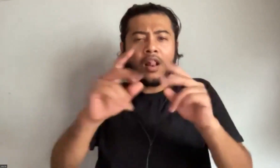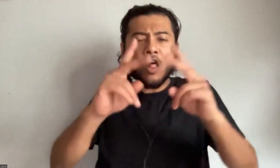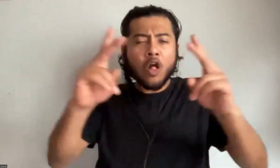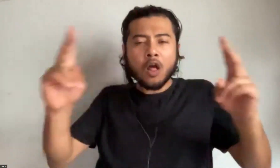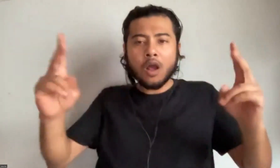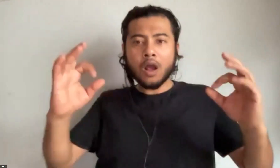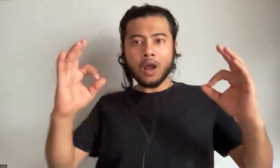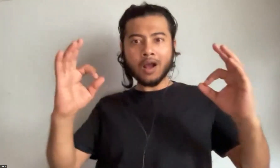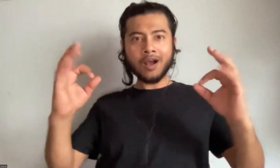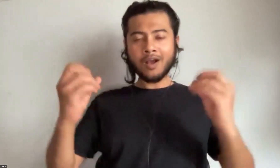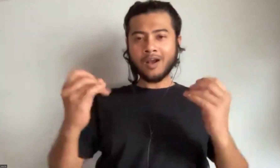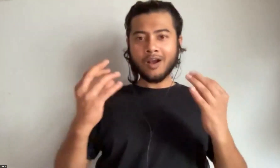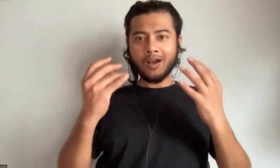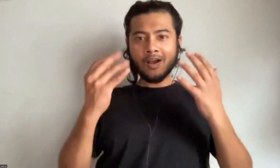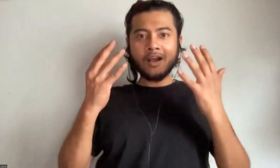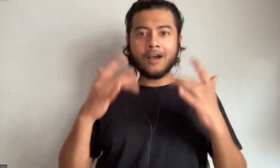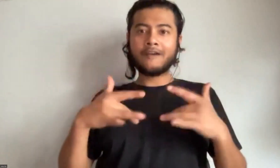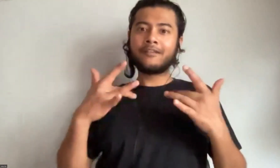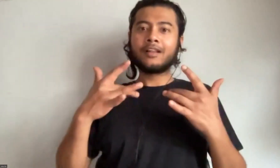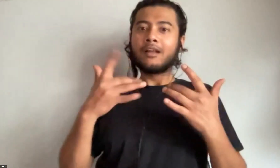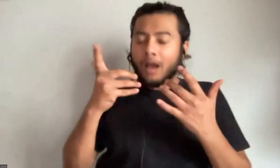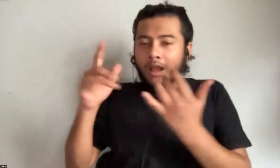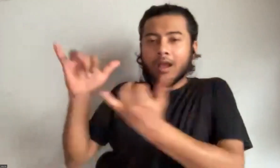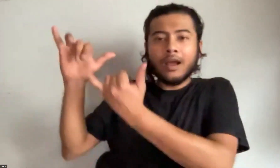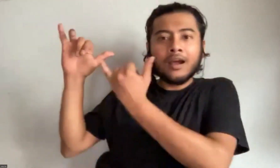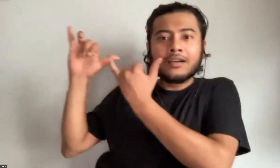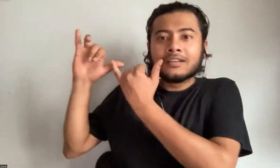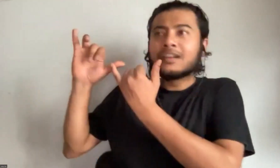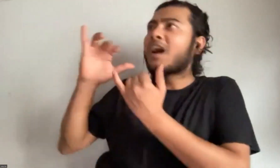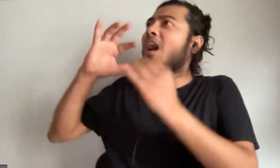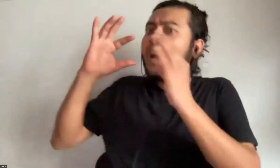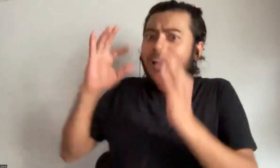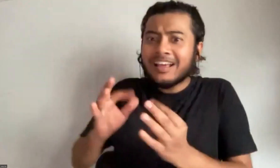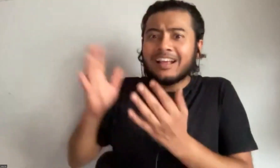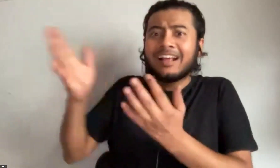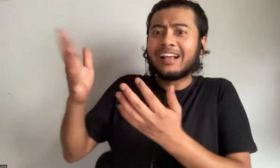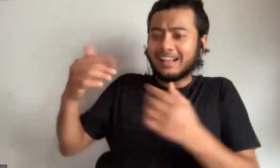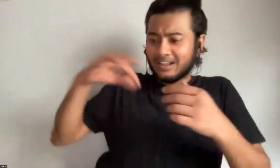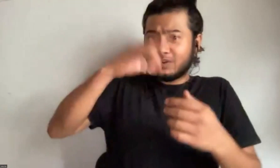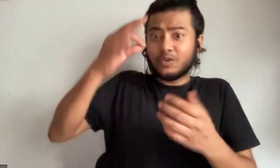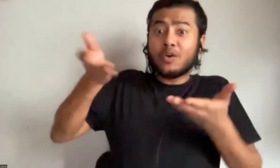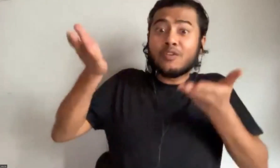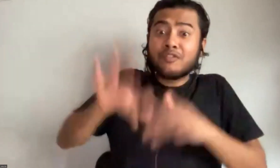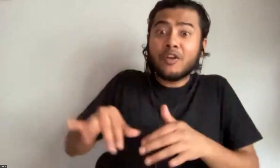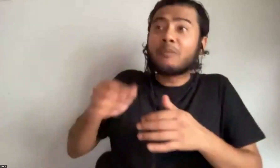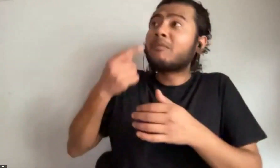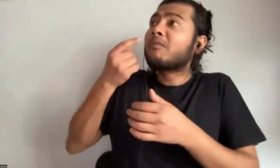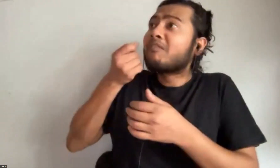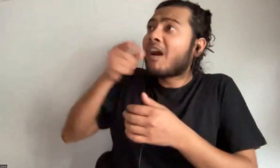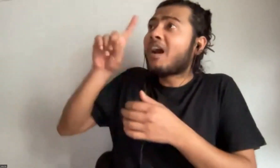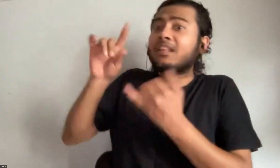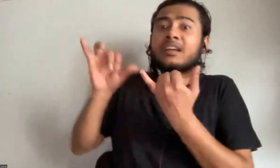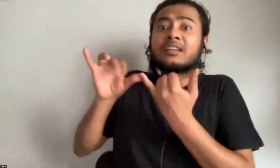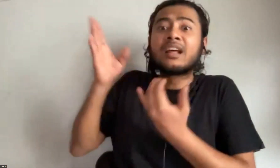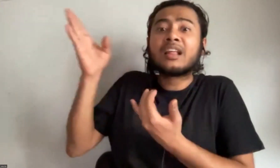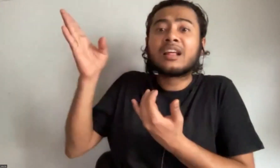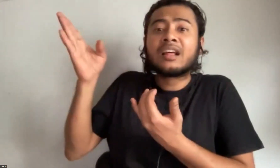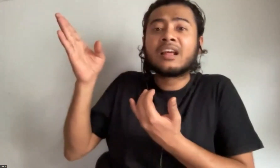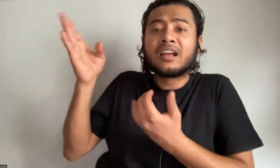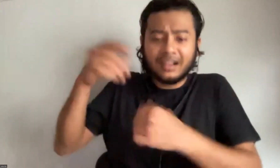We forget that actually he is our original father, and this material world is very, very temporary. We come here, we live for some